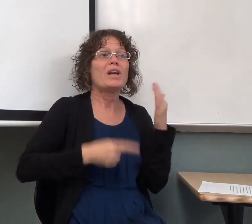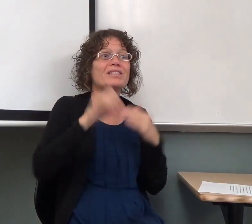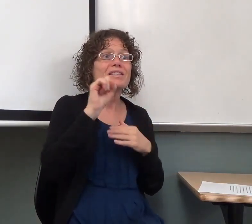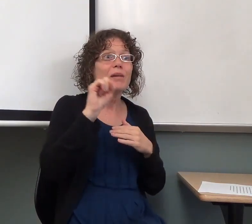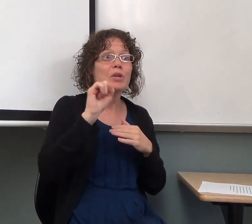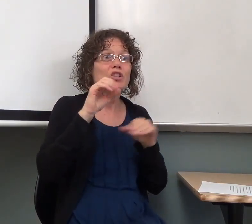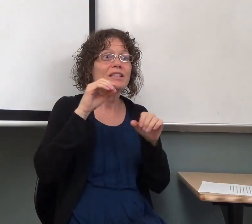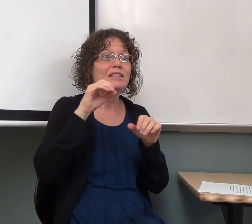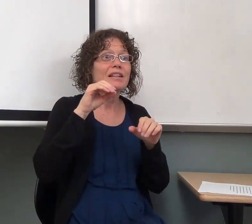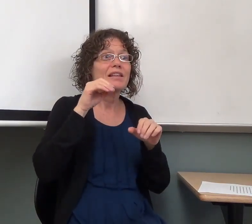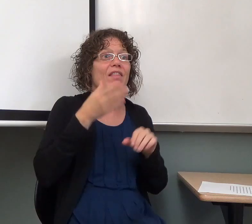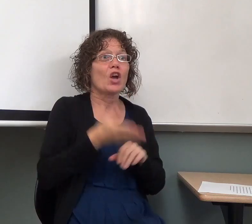sentence?